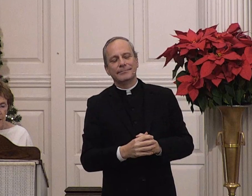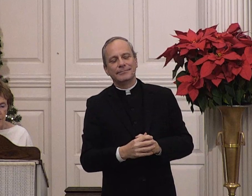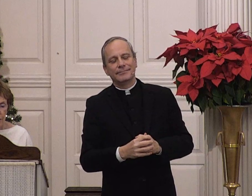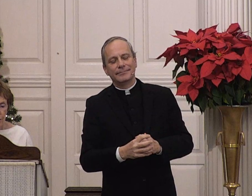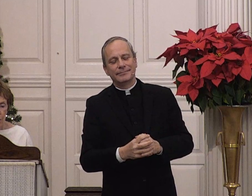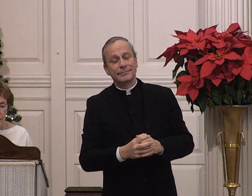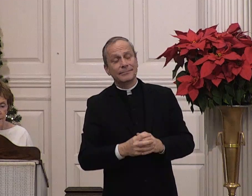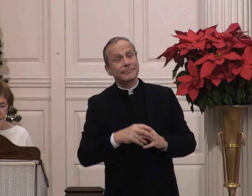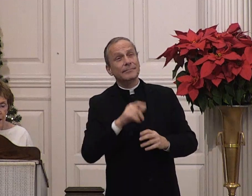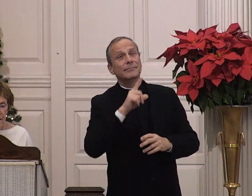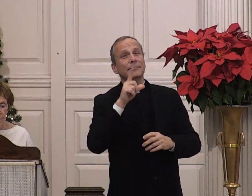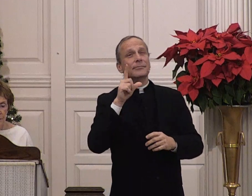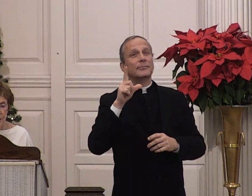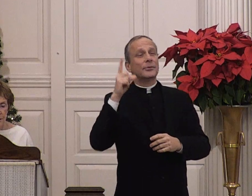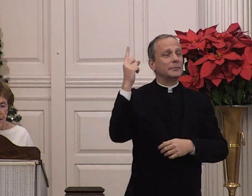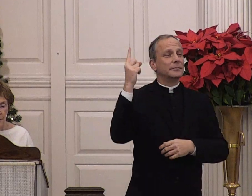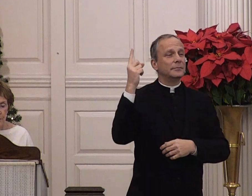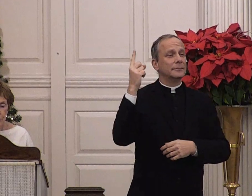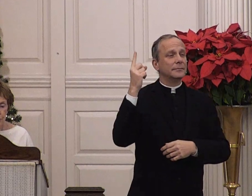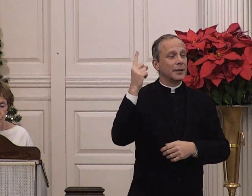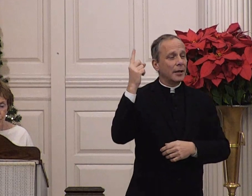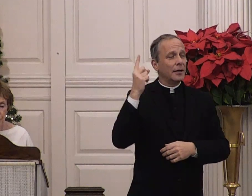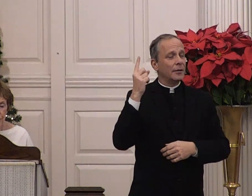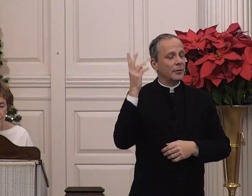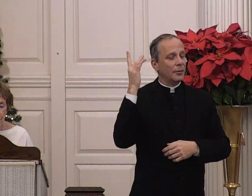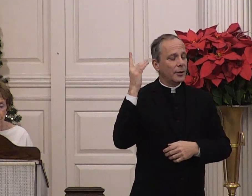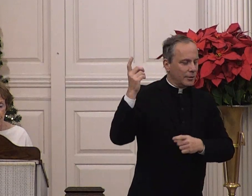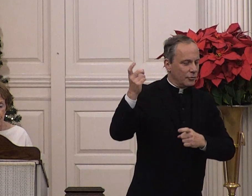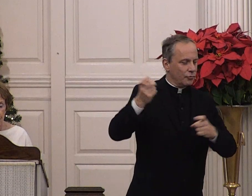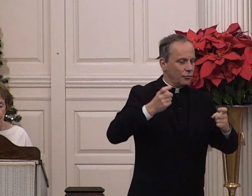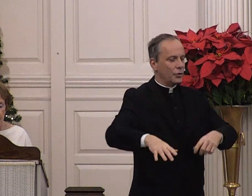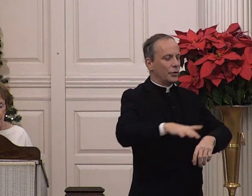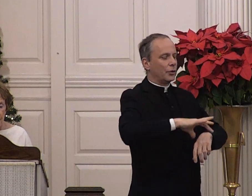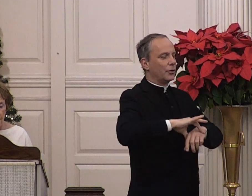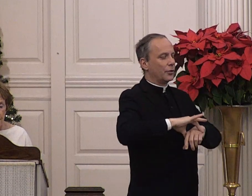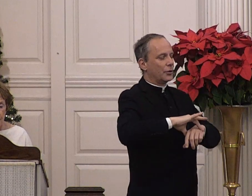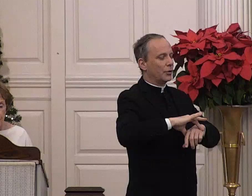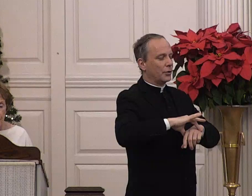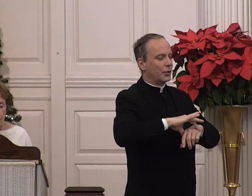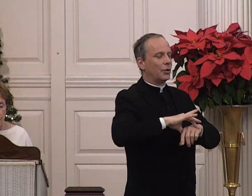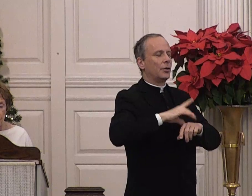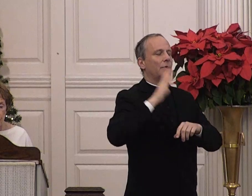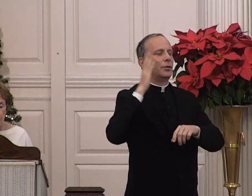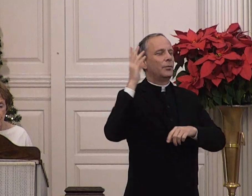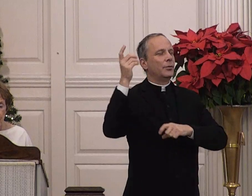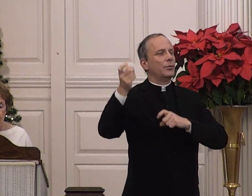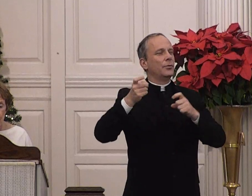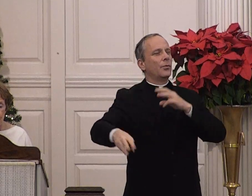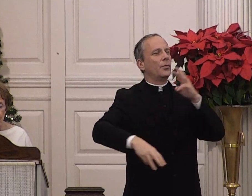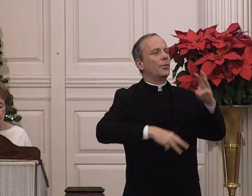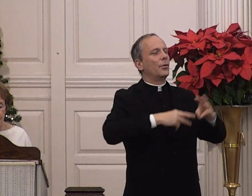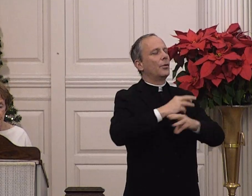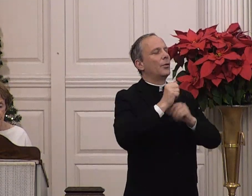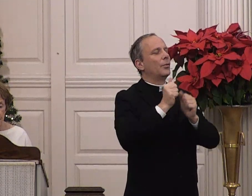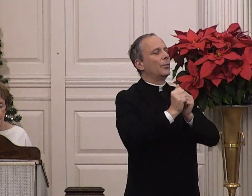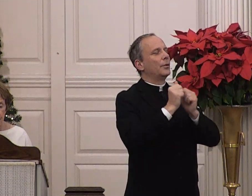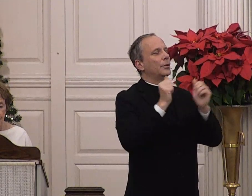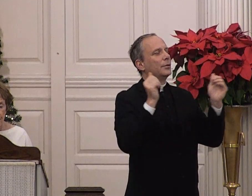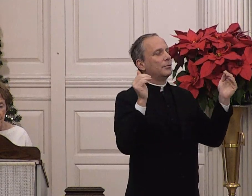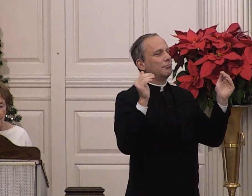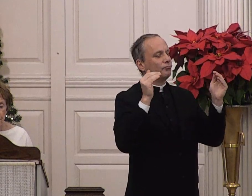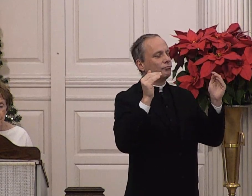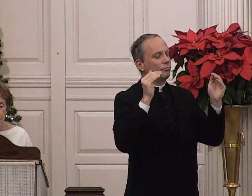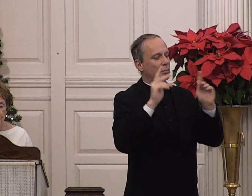The Lord comes. He comes to rule the earth. He shall rule the world with justice and